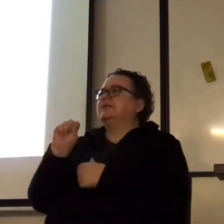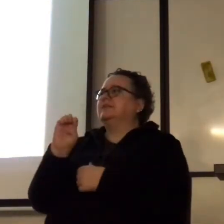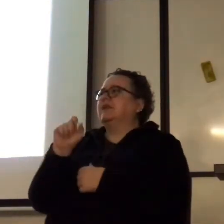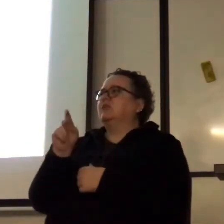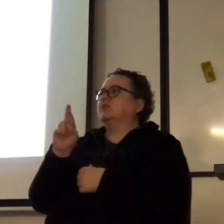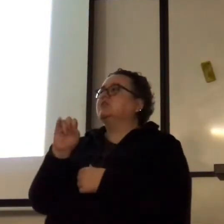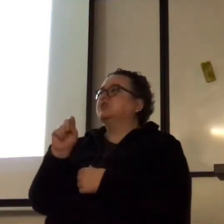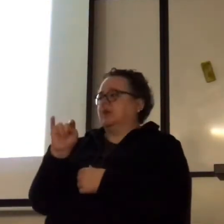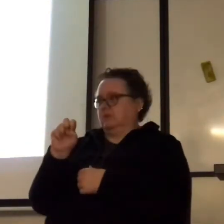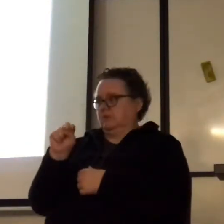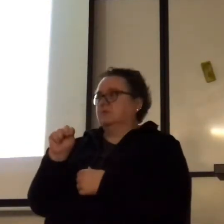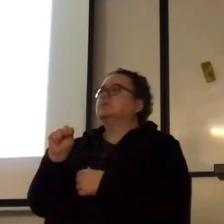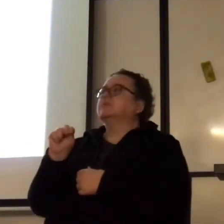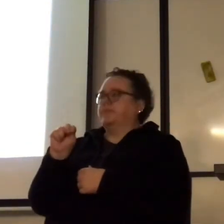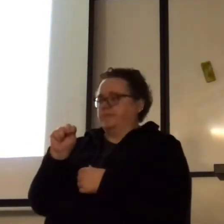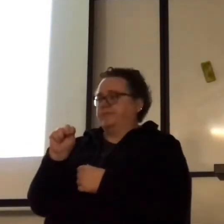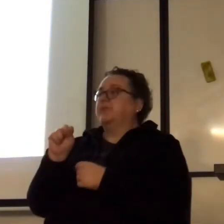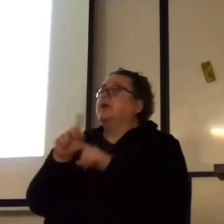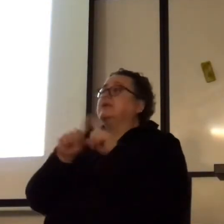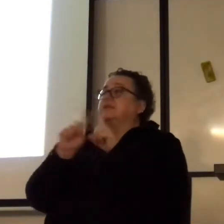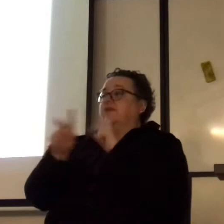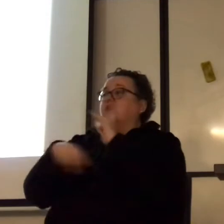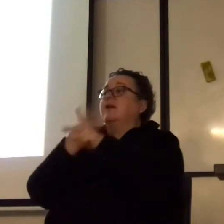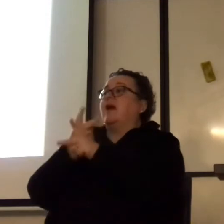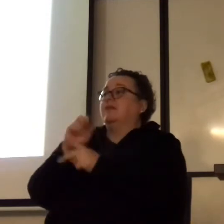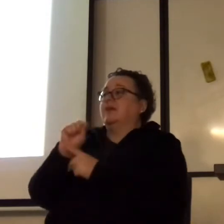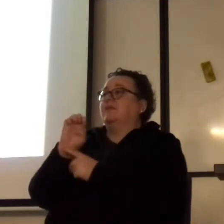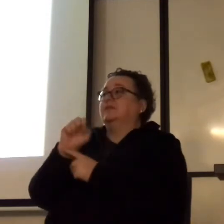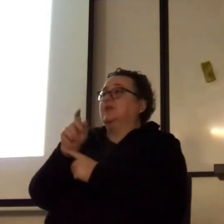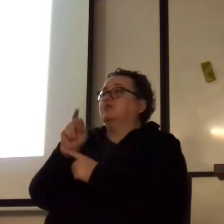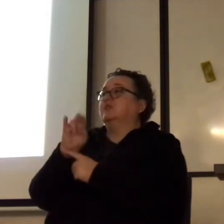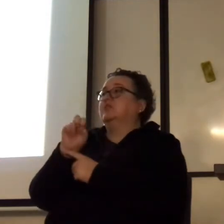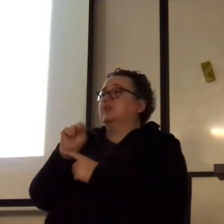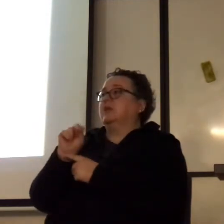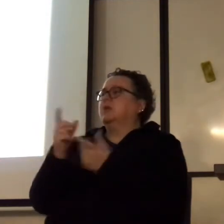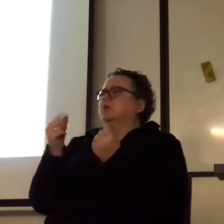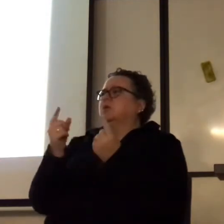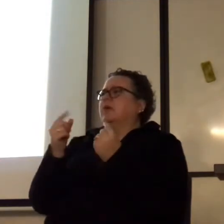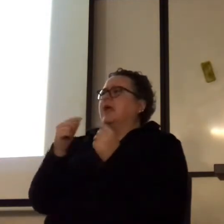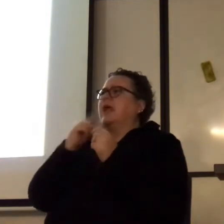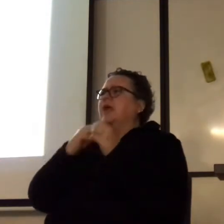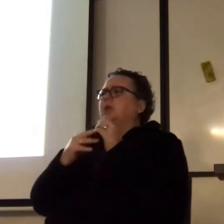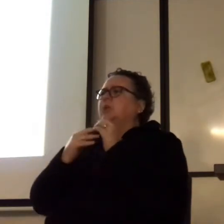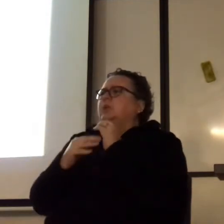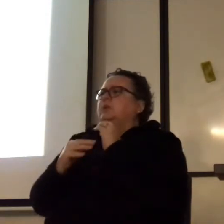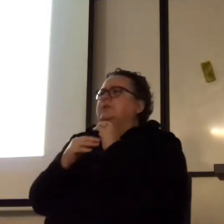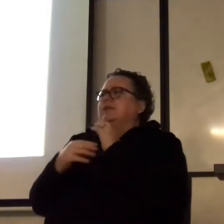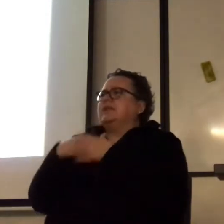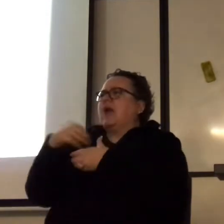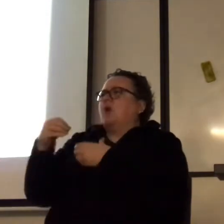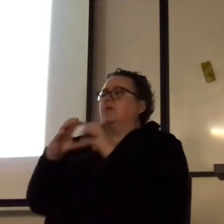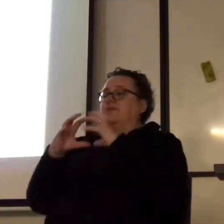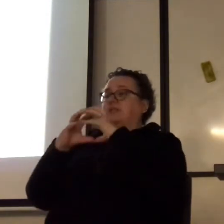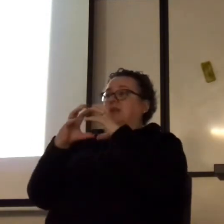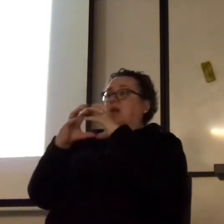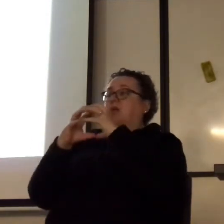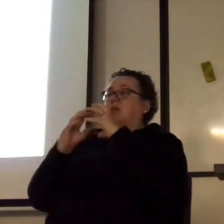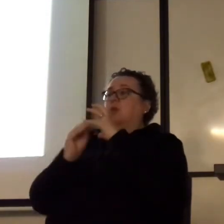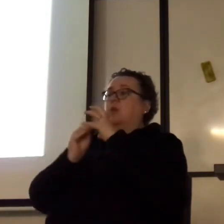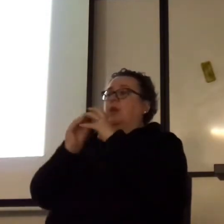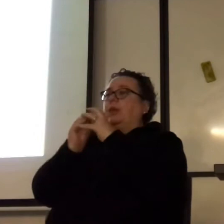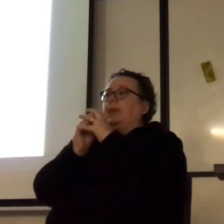secretion. A secretion is it oozes out. So how does the secretion get out of the cell? There's merocrine and